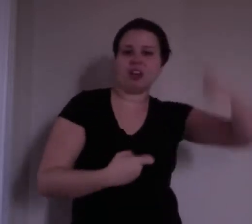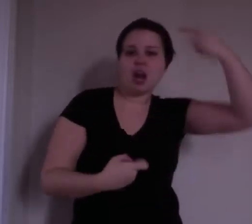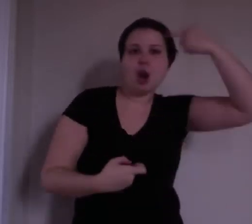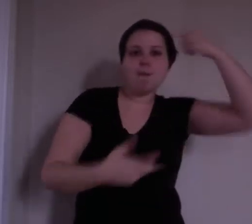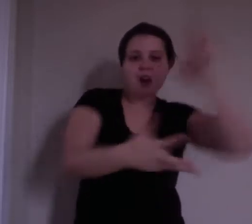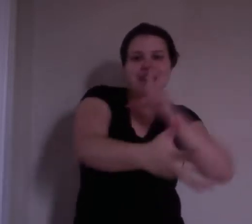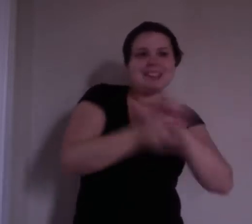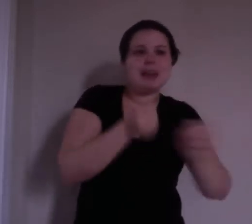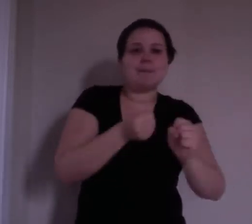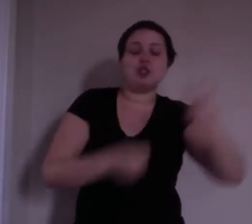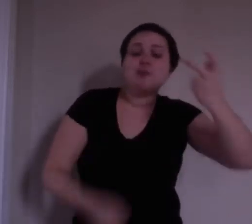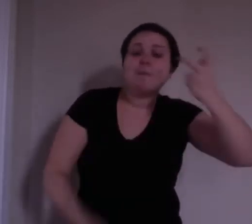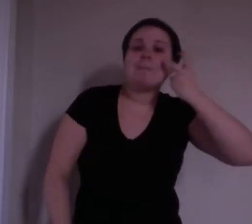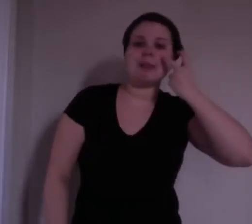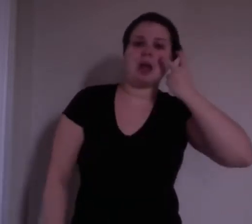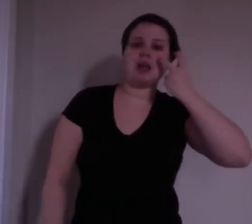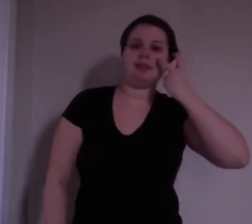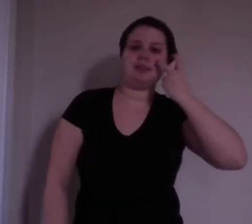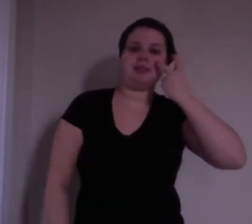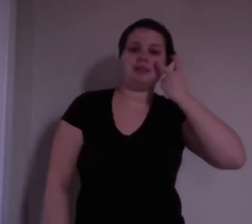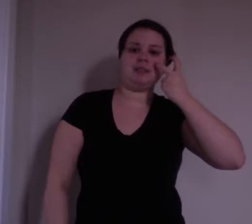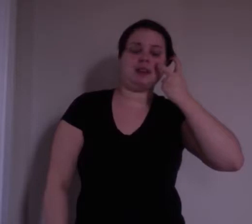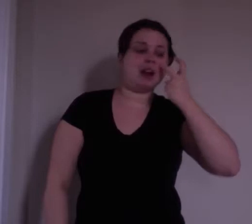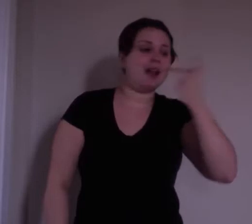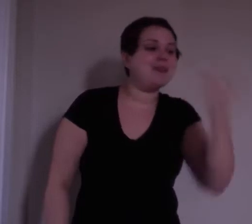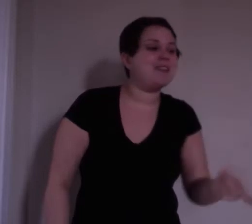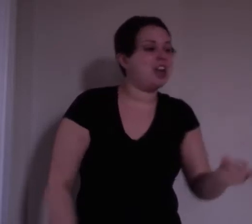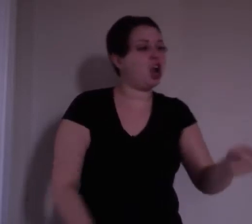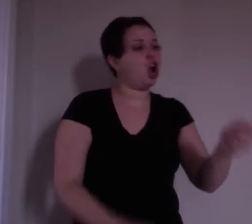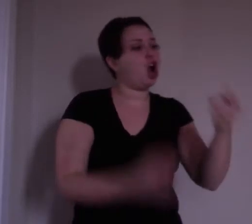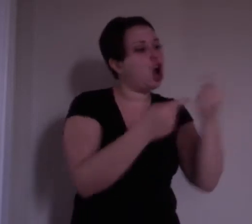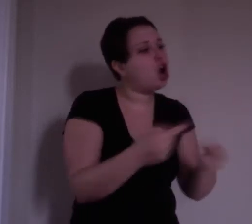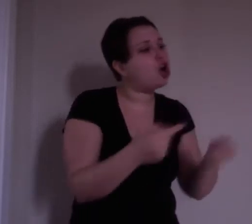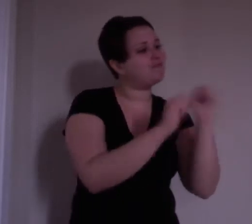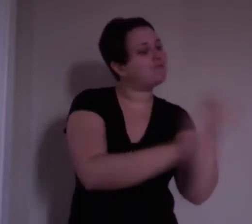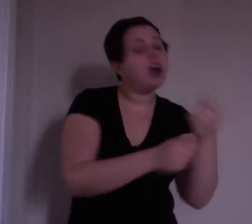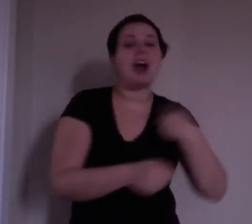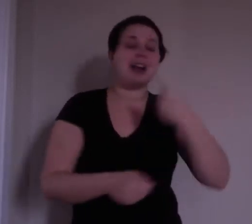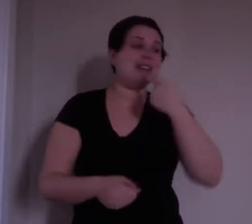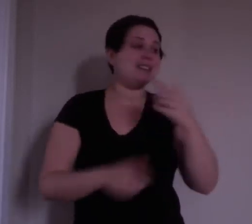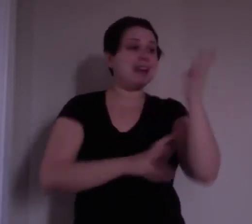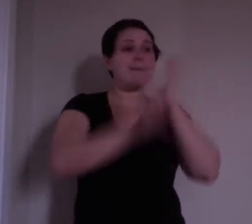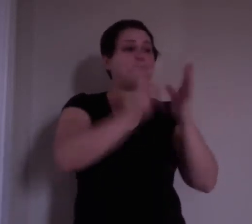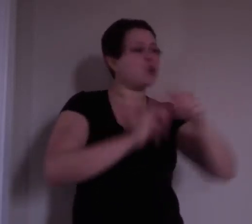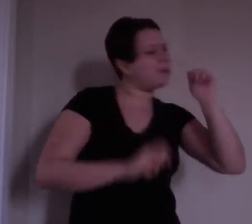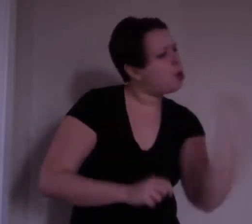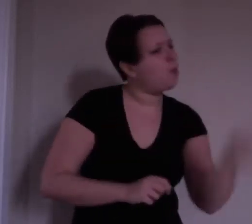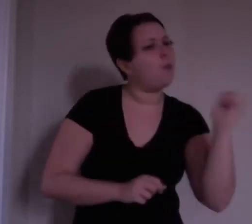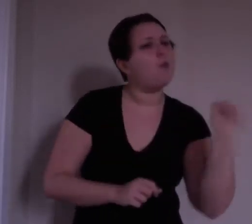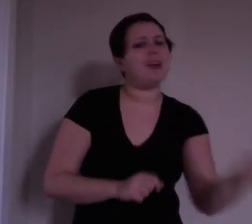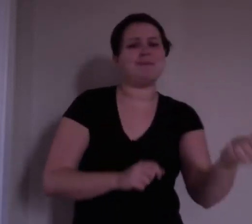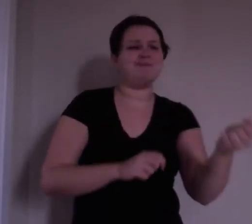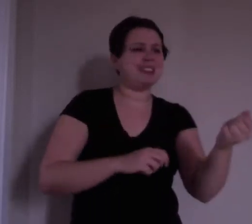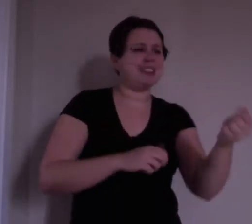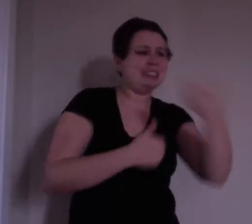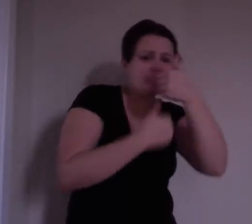blinded. They are beaten, as I said before, and they are whipped into submission. They